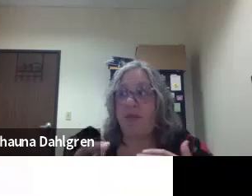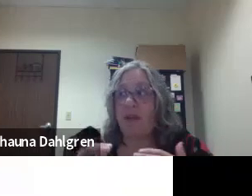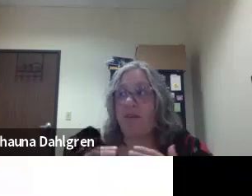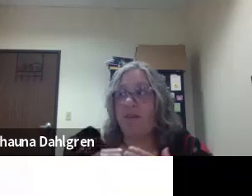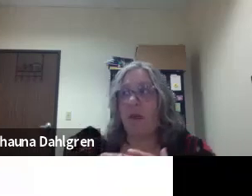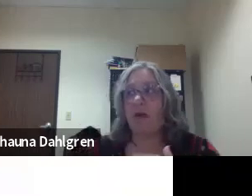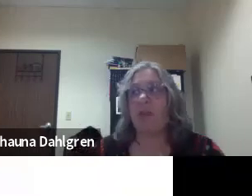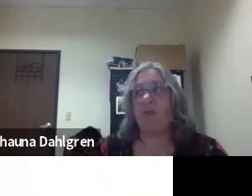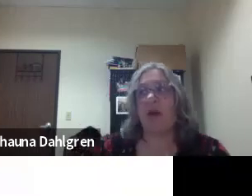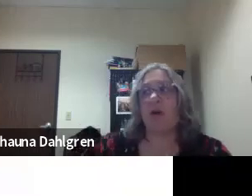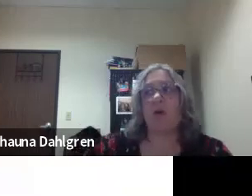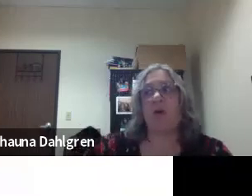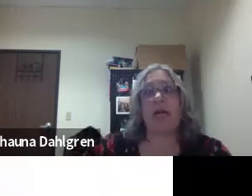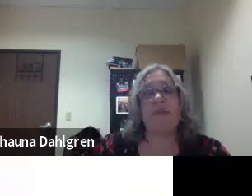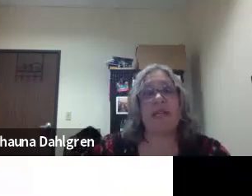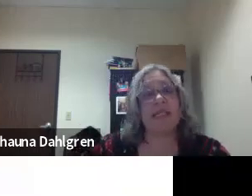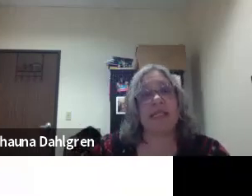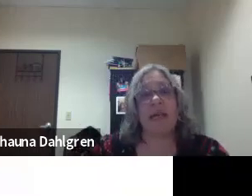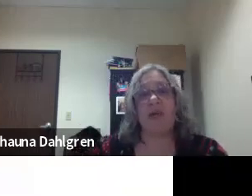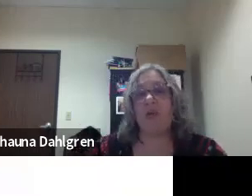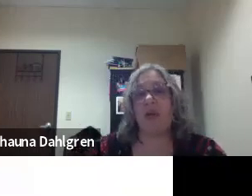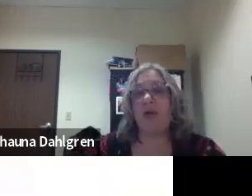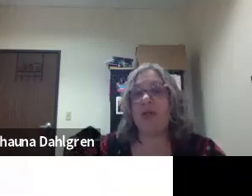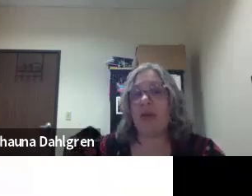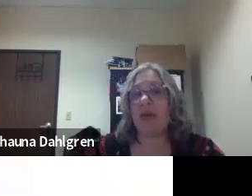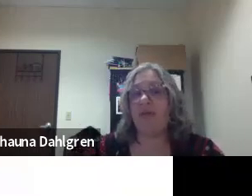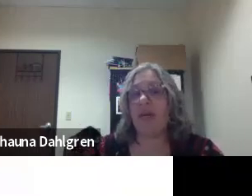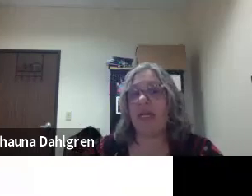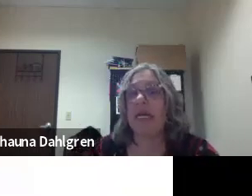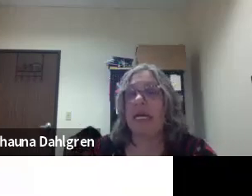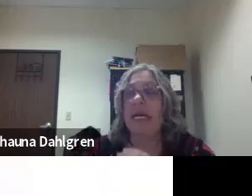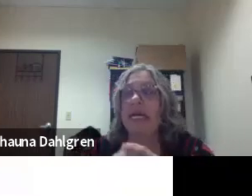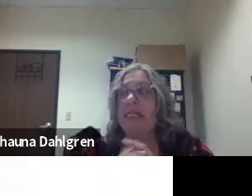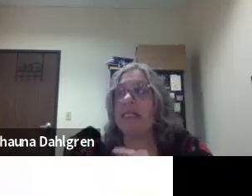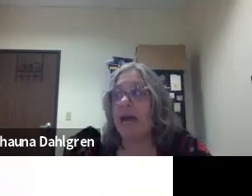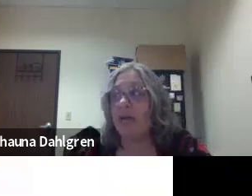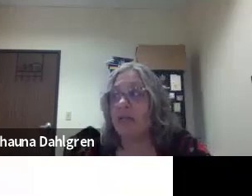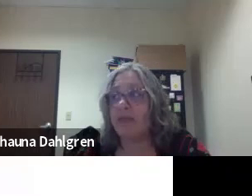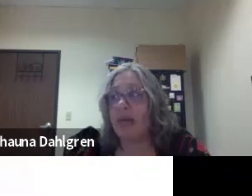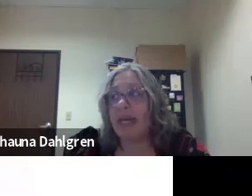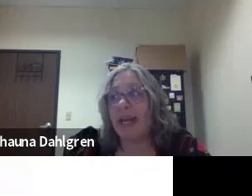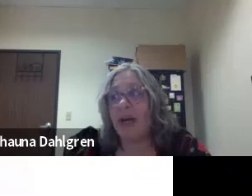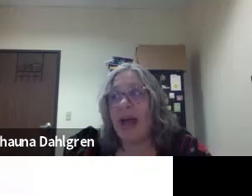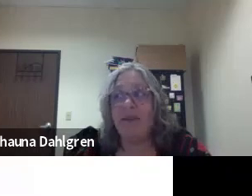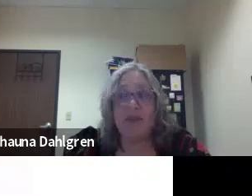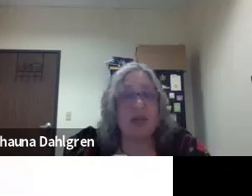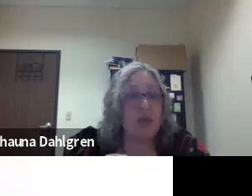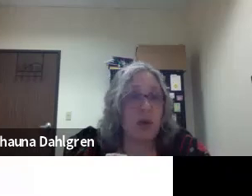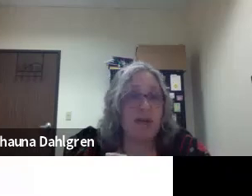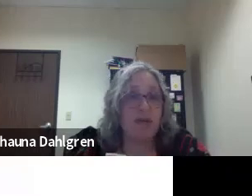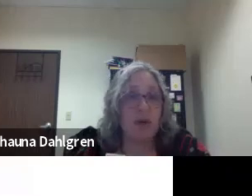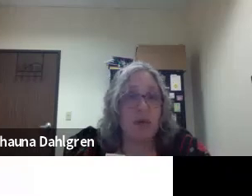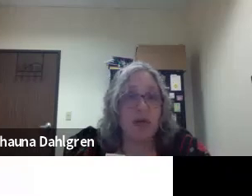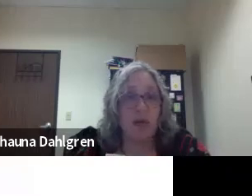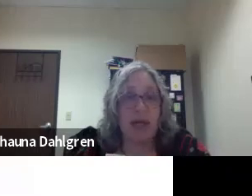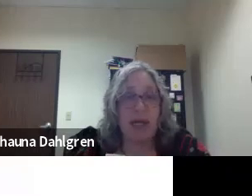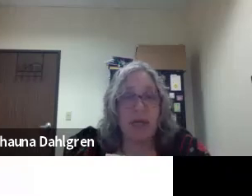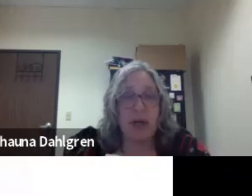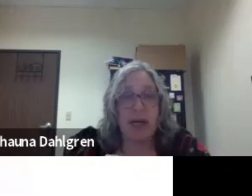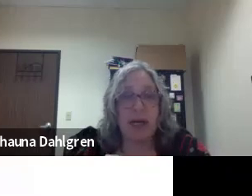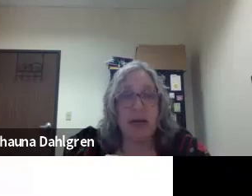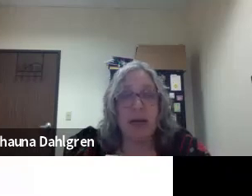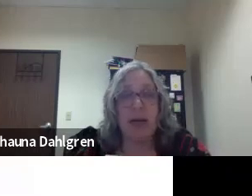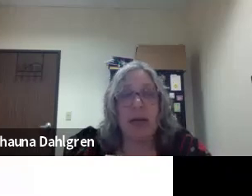a benefit off of a parent's record, or even a disabled widower's benefit, is entitled to Medicare after a 24-month